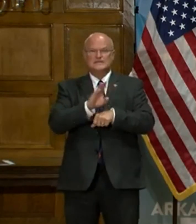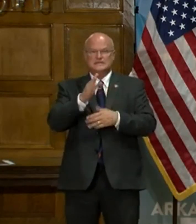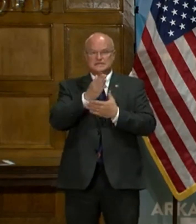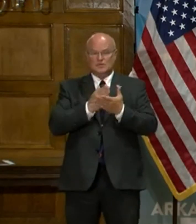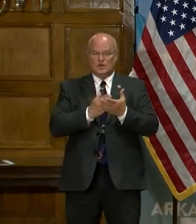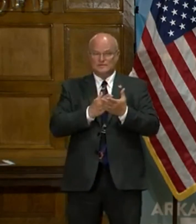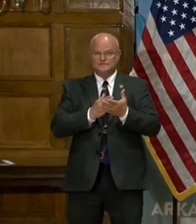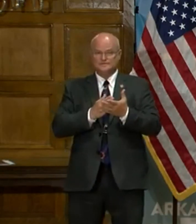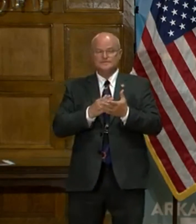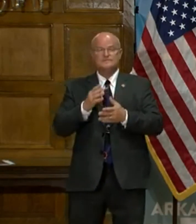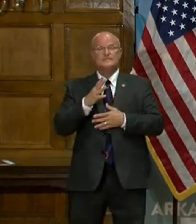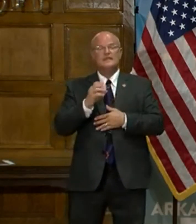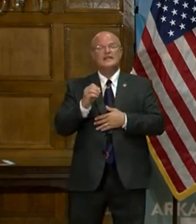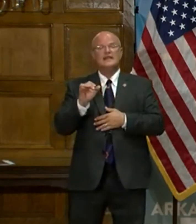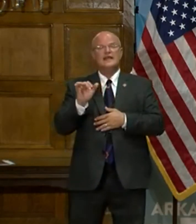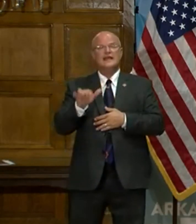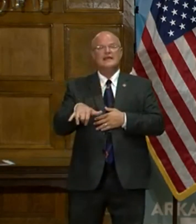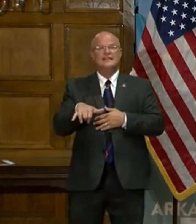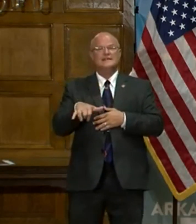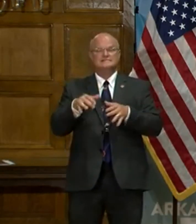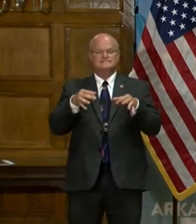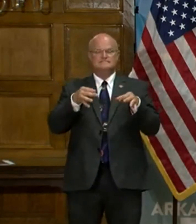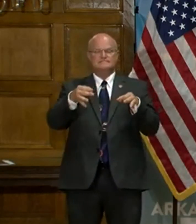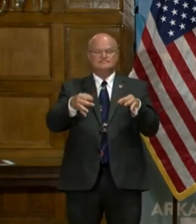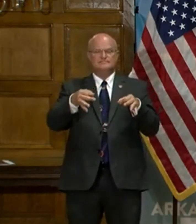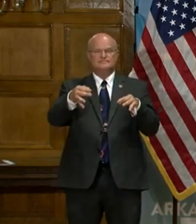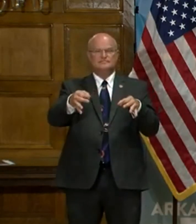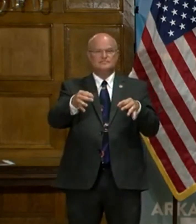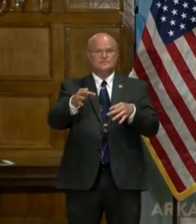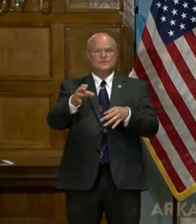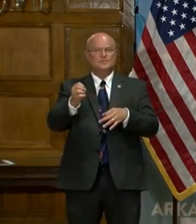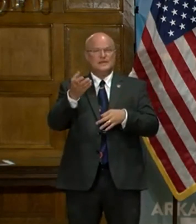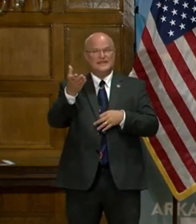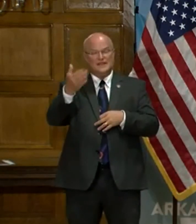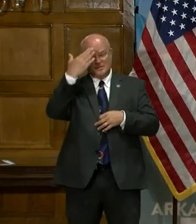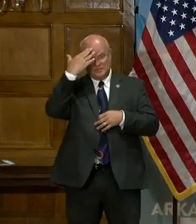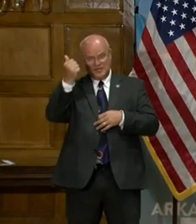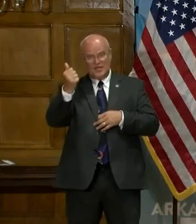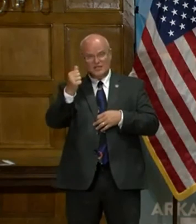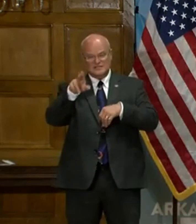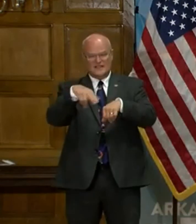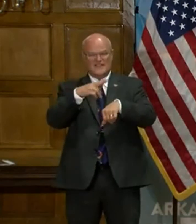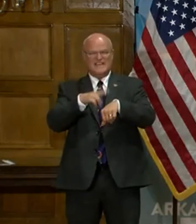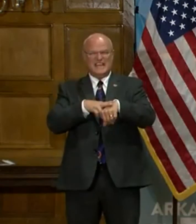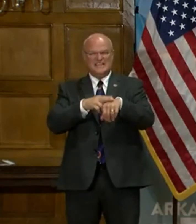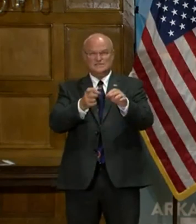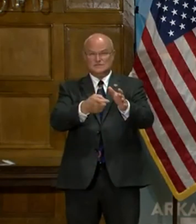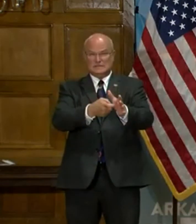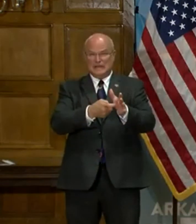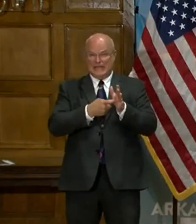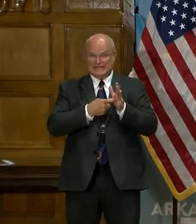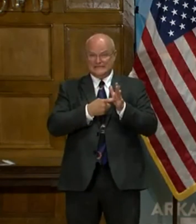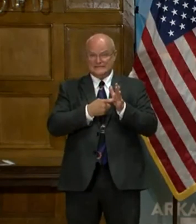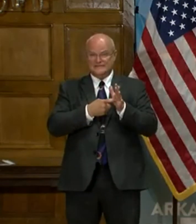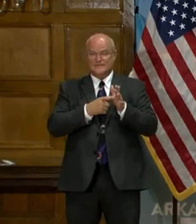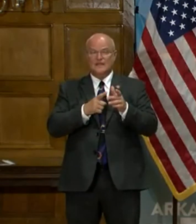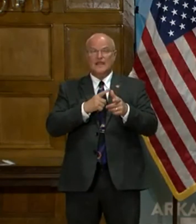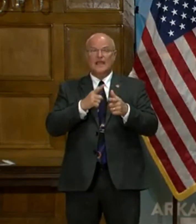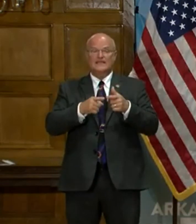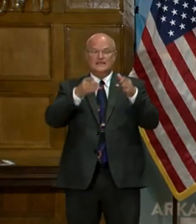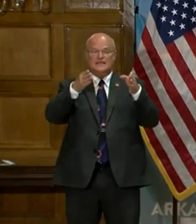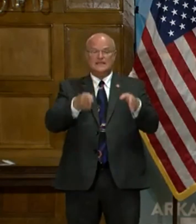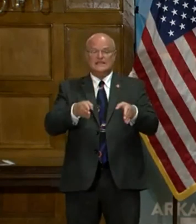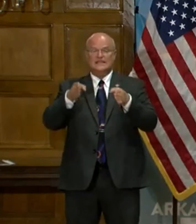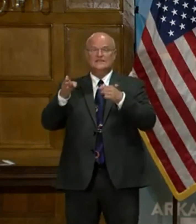side and the delays that would be there because of the national demand, and then